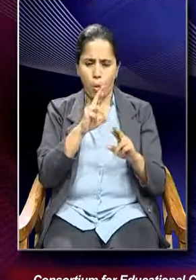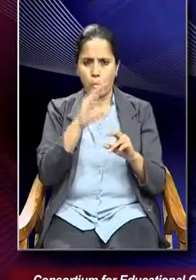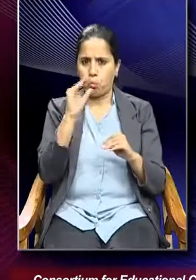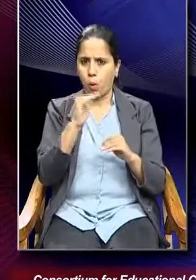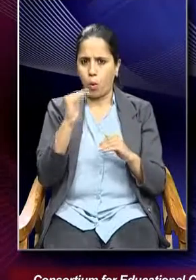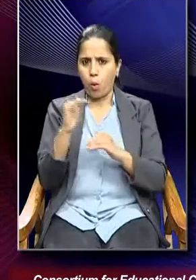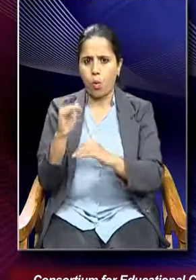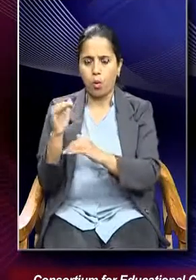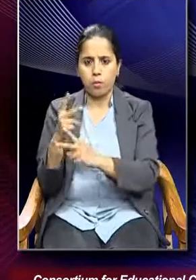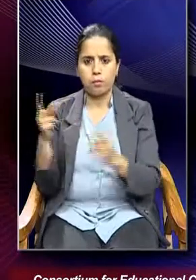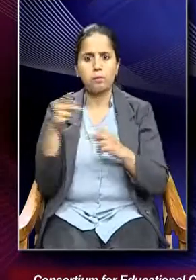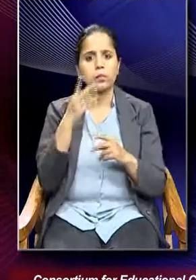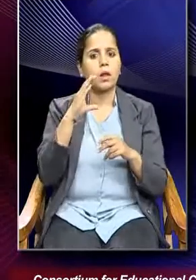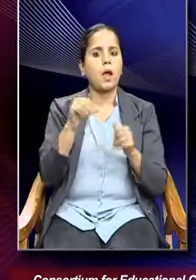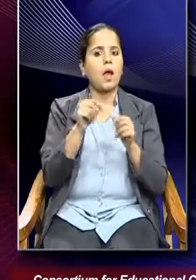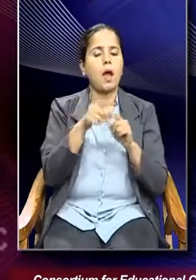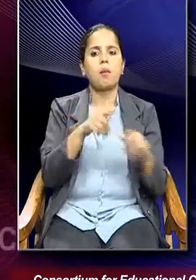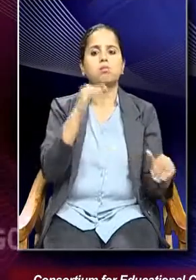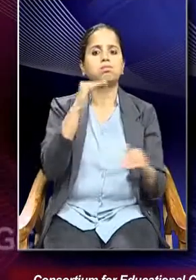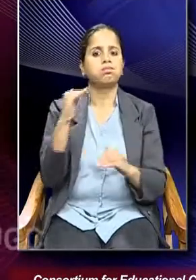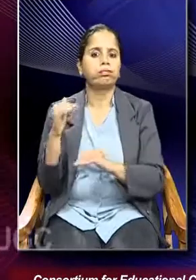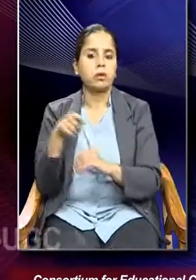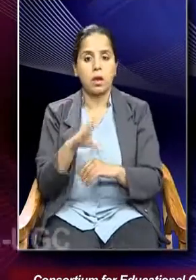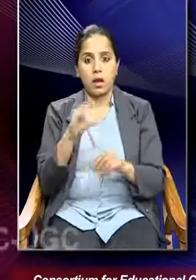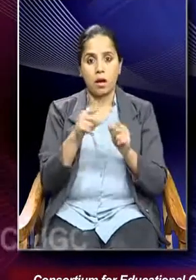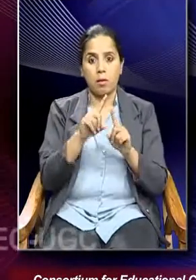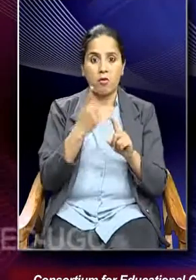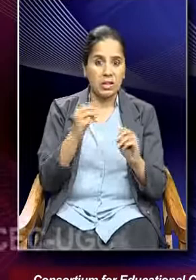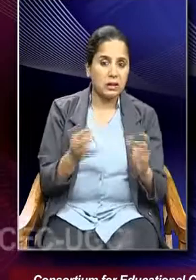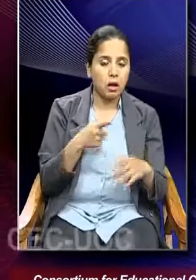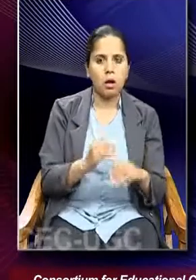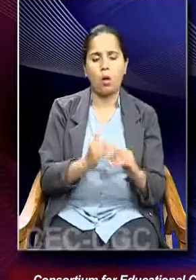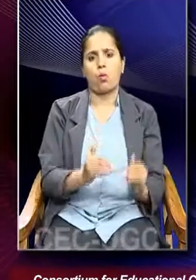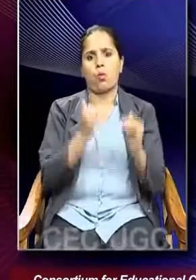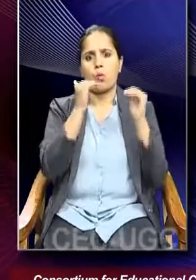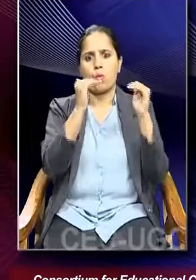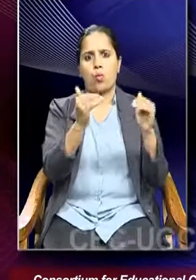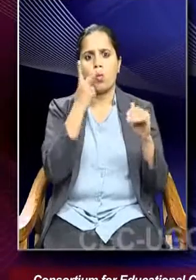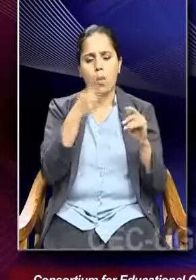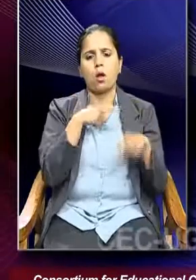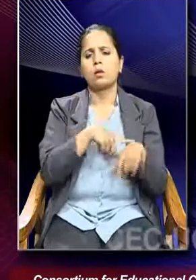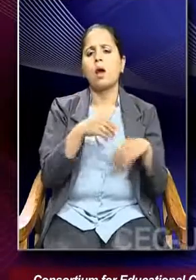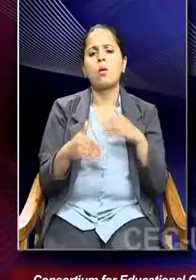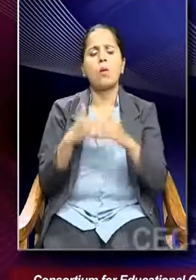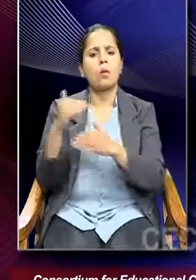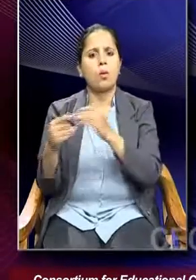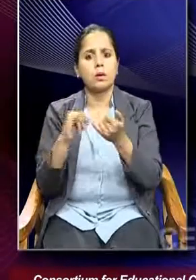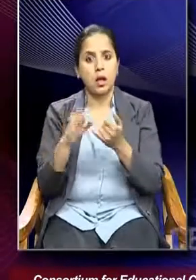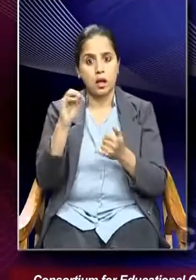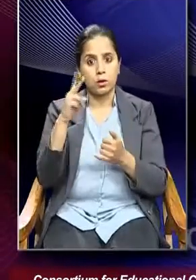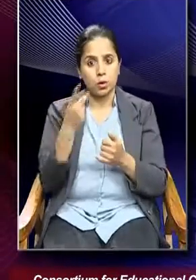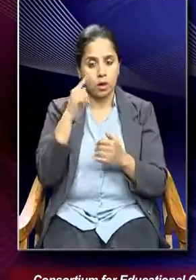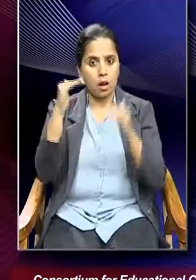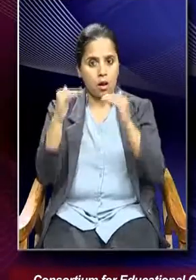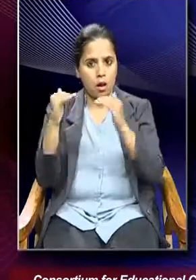establishing and declining cap. So initially the cap is too high, and later on we see as SO2 levels keep on